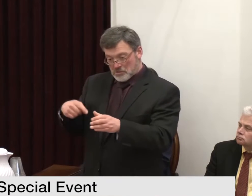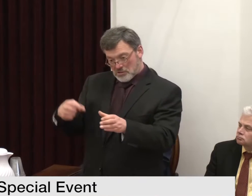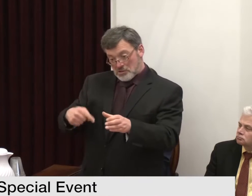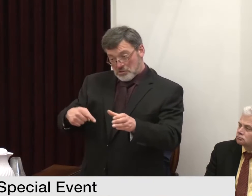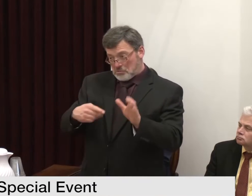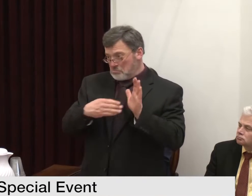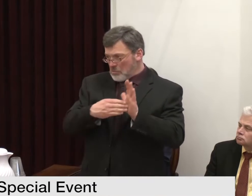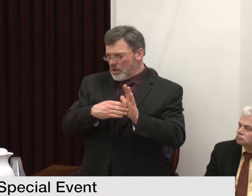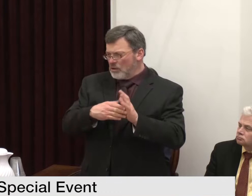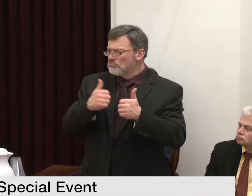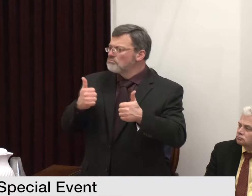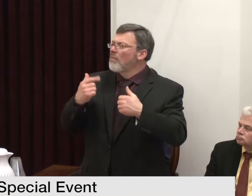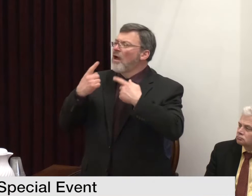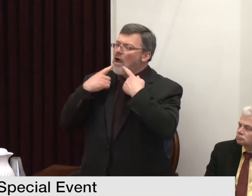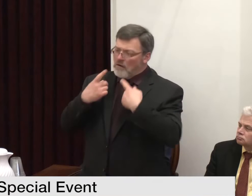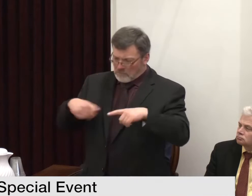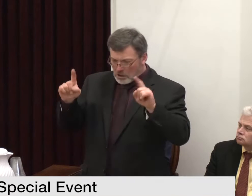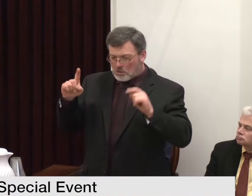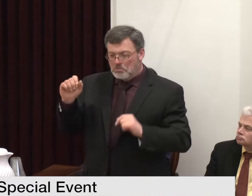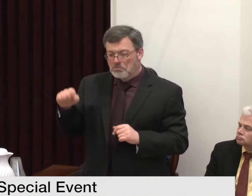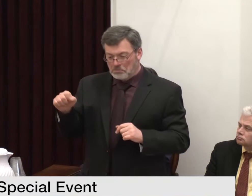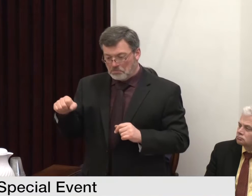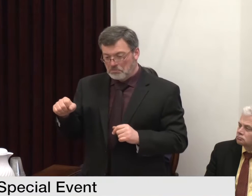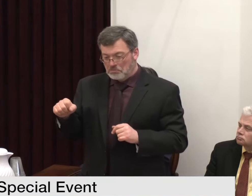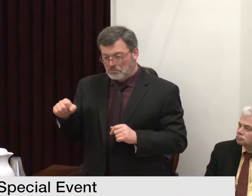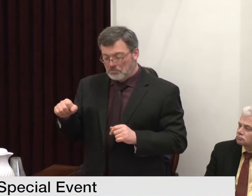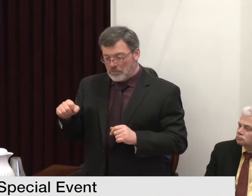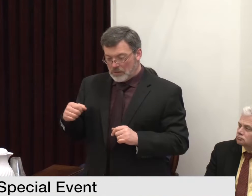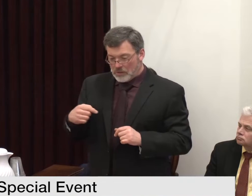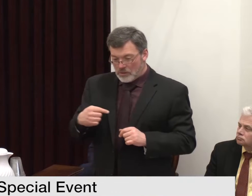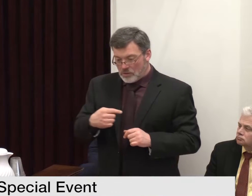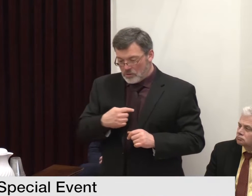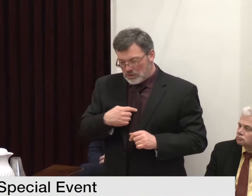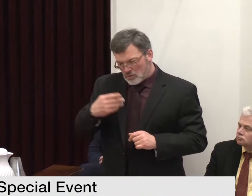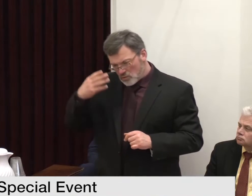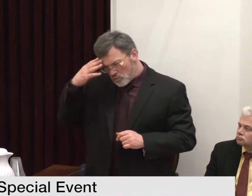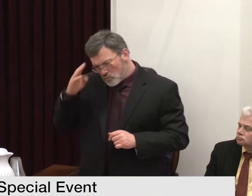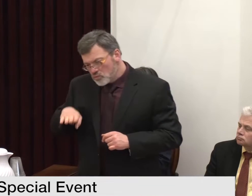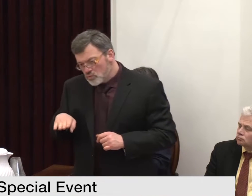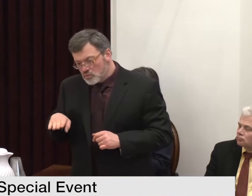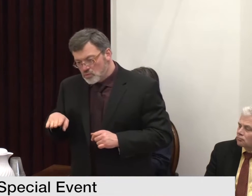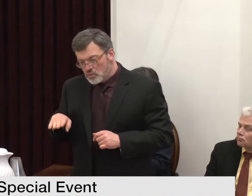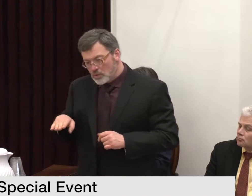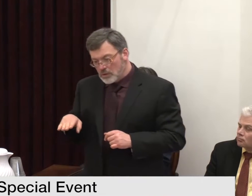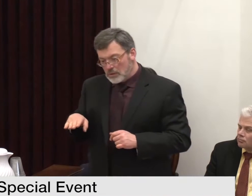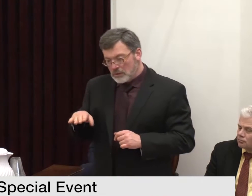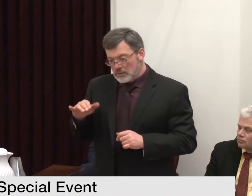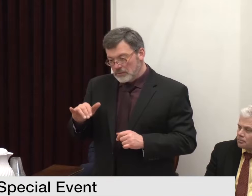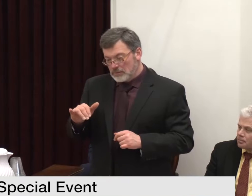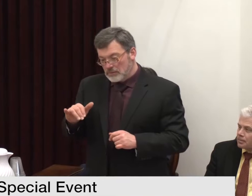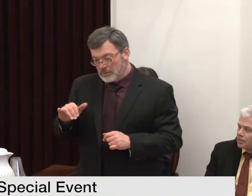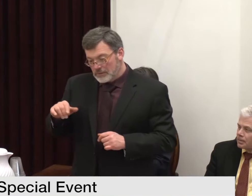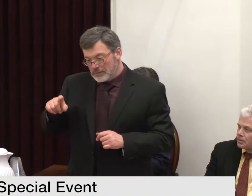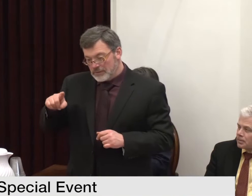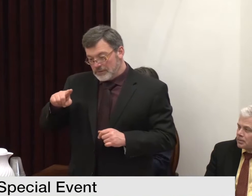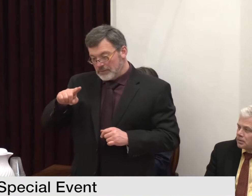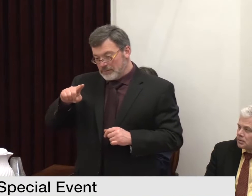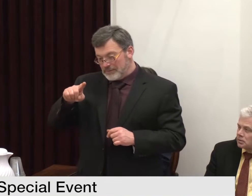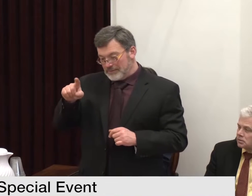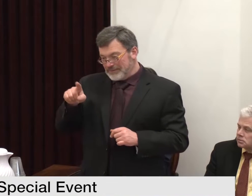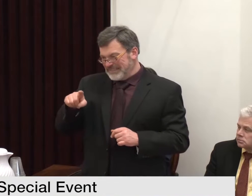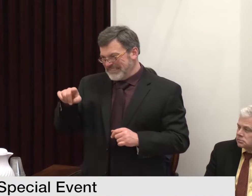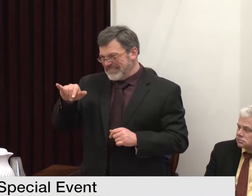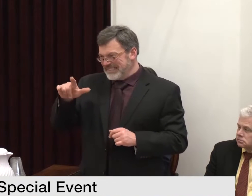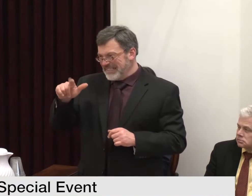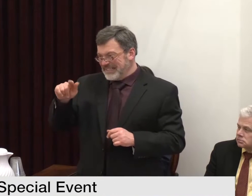but we know fentanyl and now xylazine have changed the game. So I agree, we